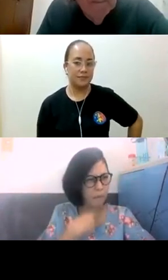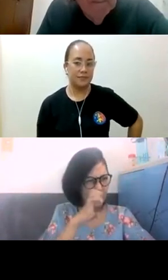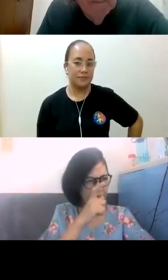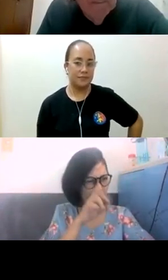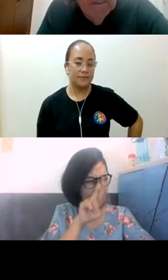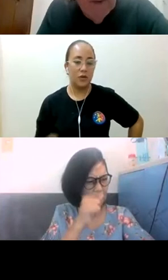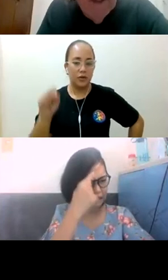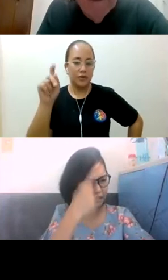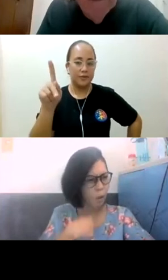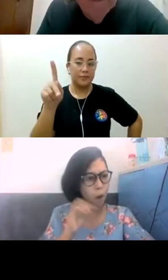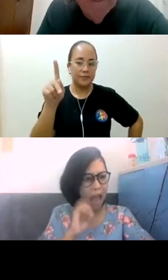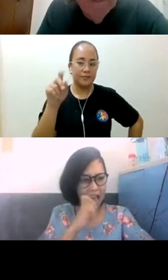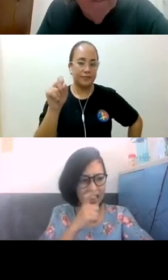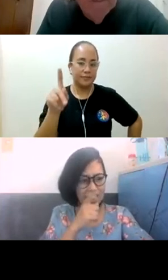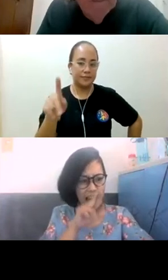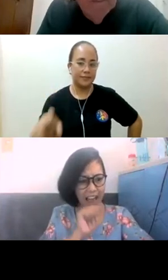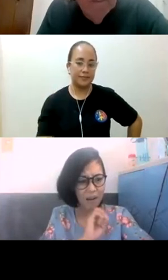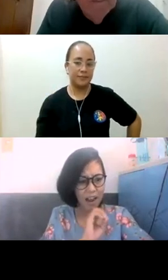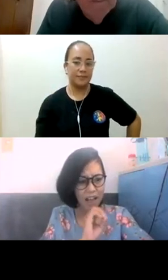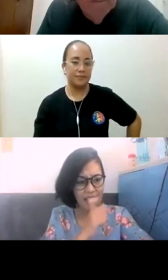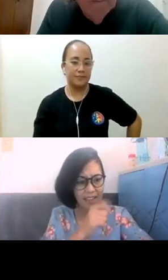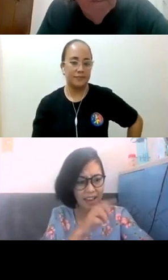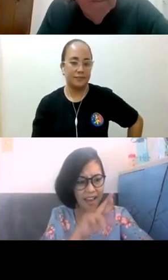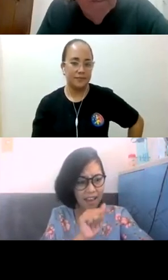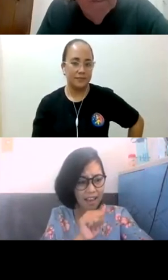Okay. Okay.